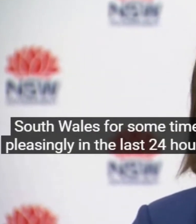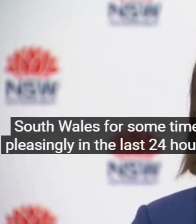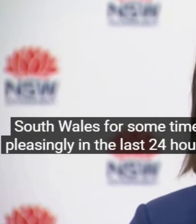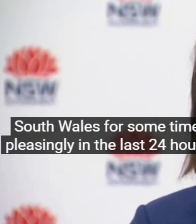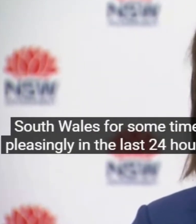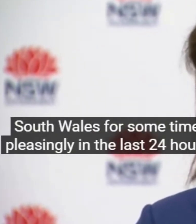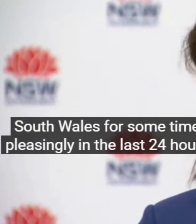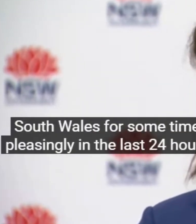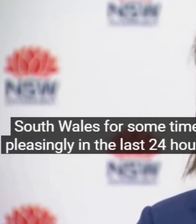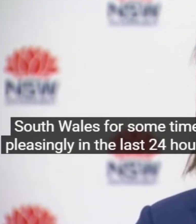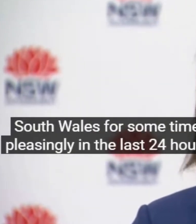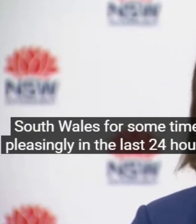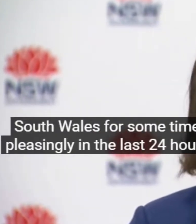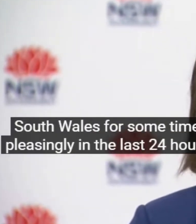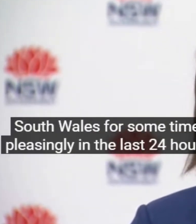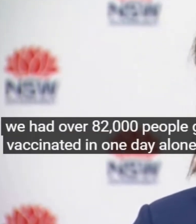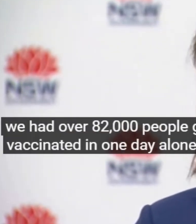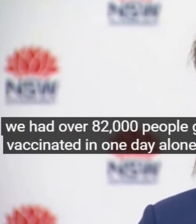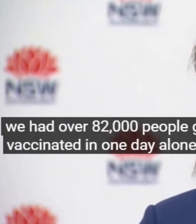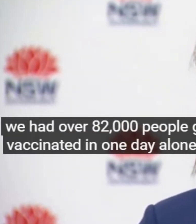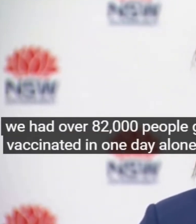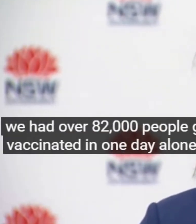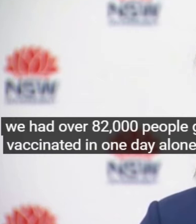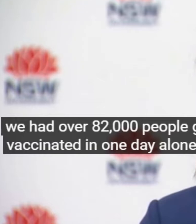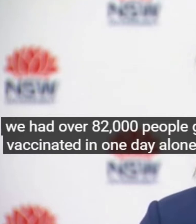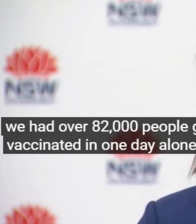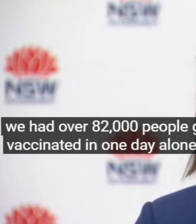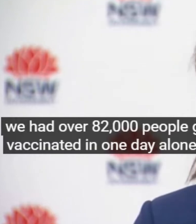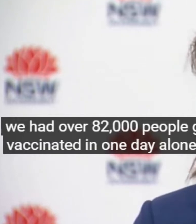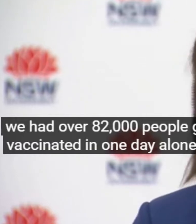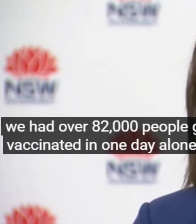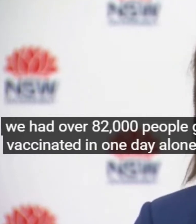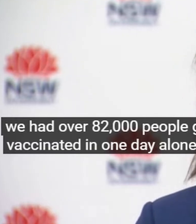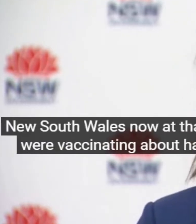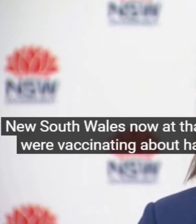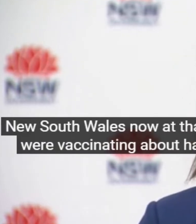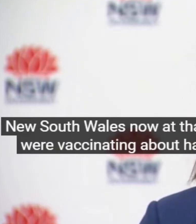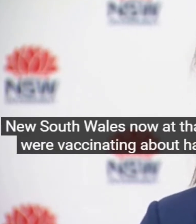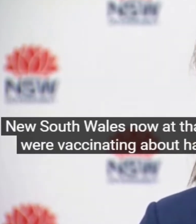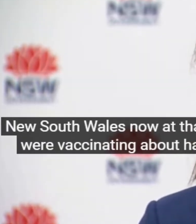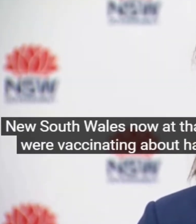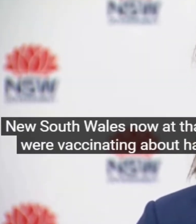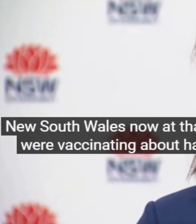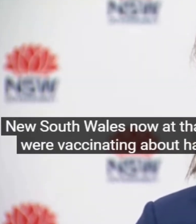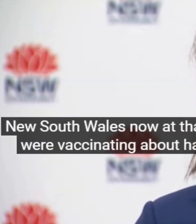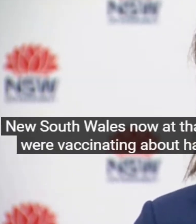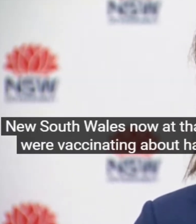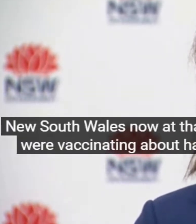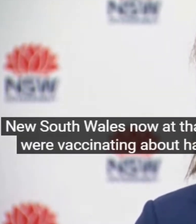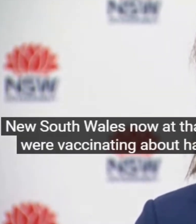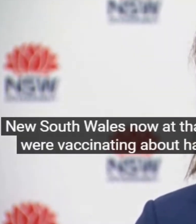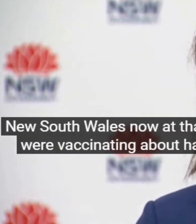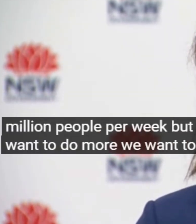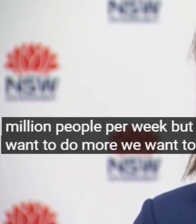circumstances, any adult, anyone over 18 should come forward and get the vaccine. And it doesn't matter which one you're offered, just come forward and get vaccinated. The one